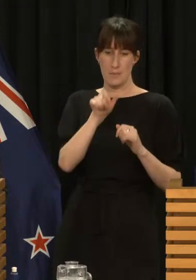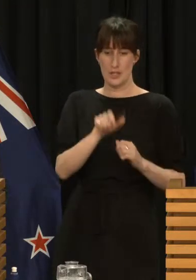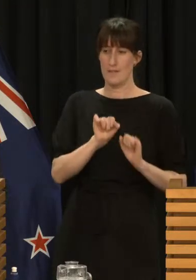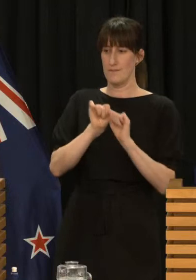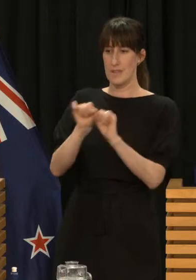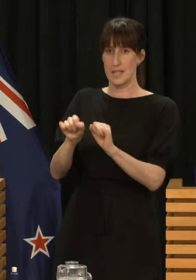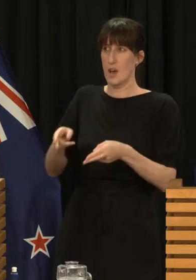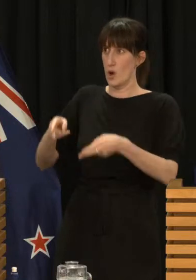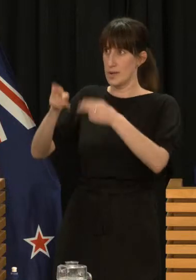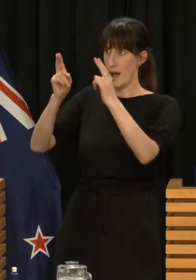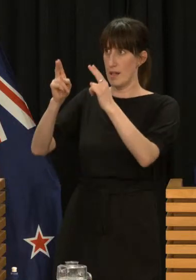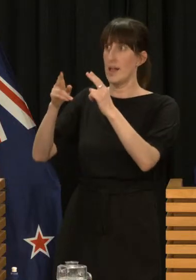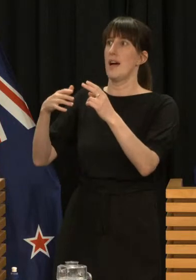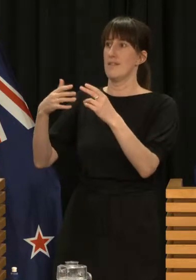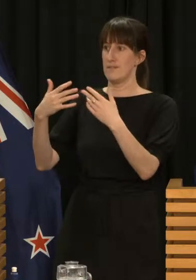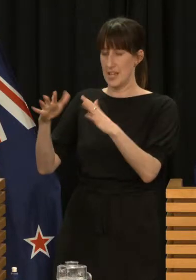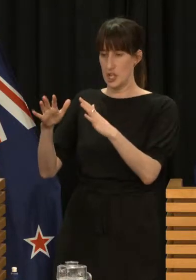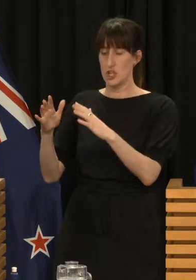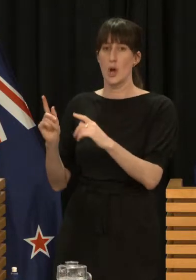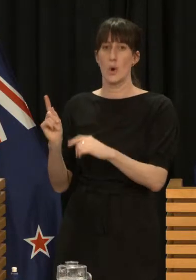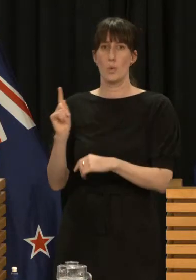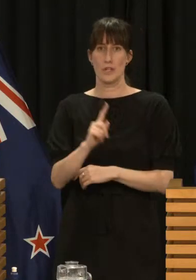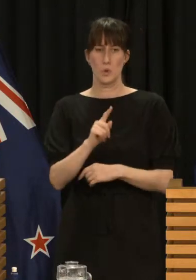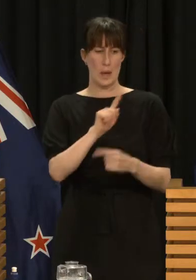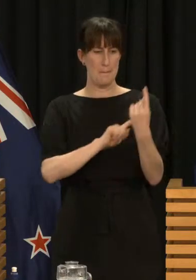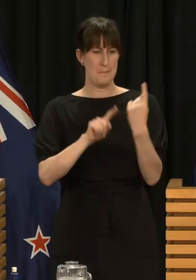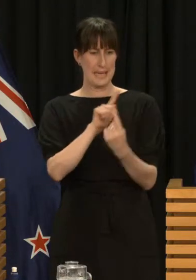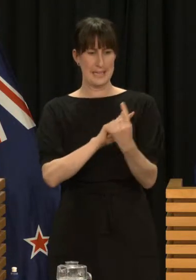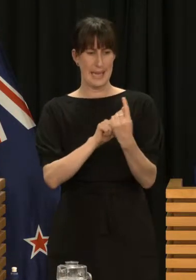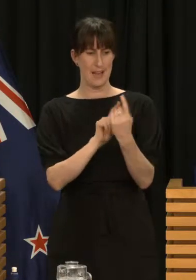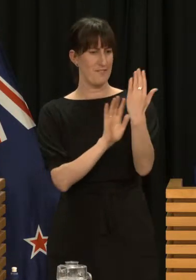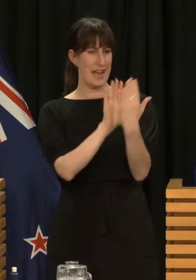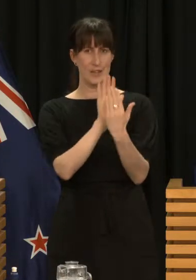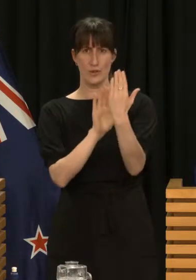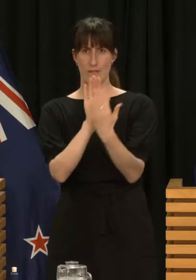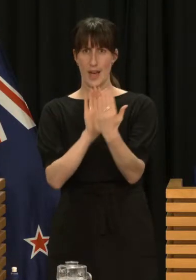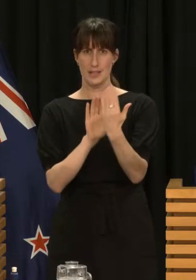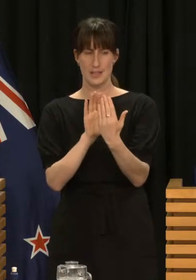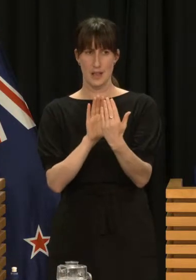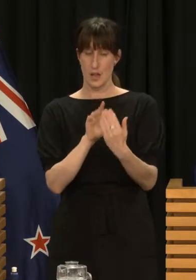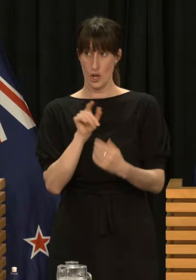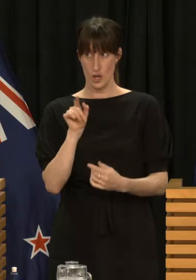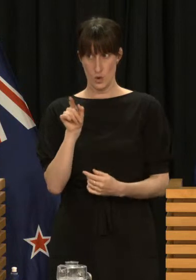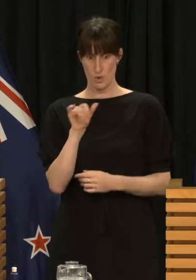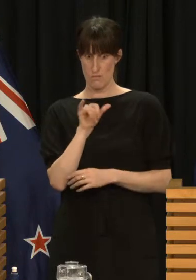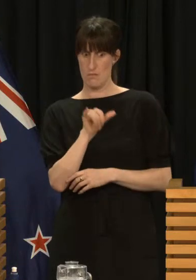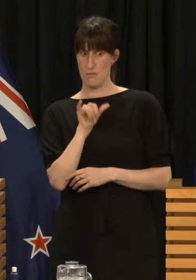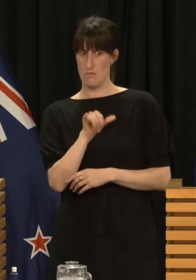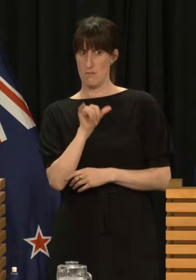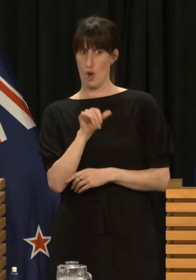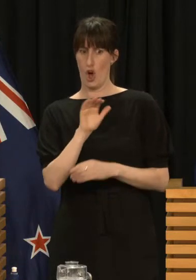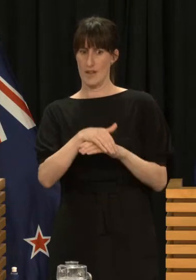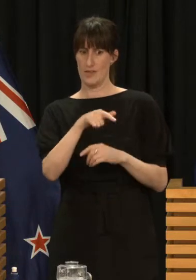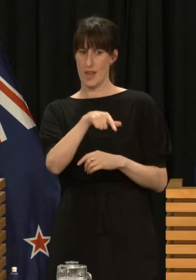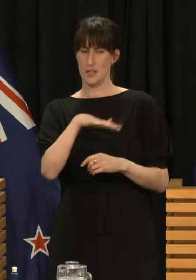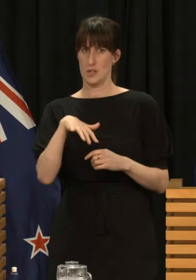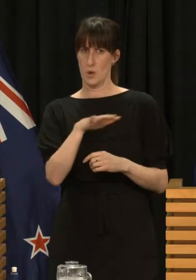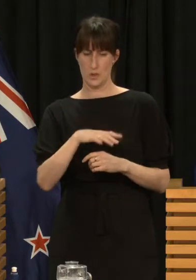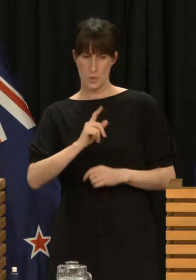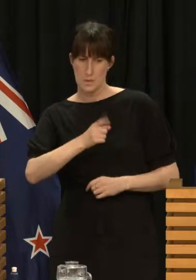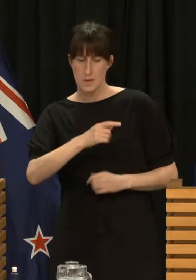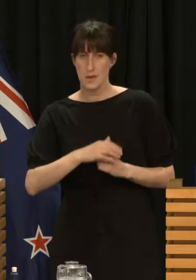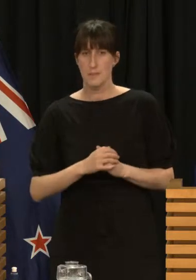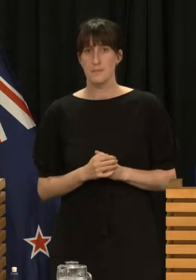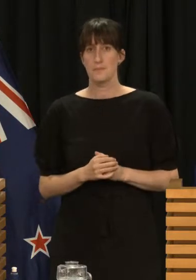Force, when I became aware of that, I asked that very question, why were these meetings happening in person rather than using the thing that we've all